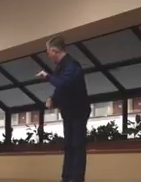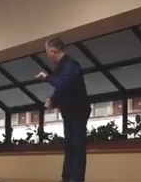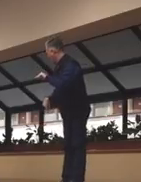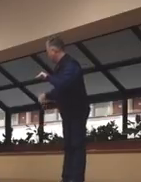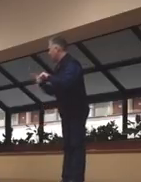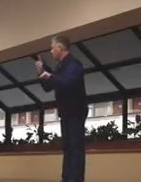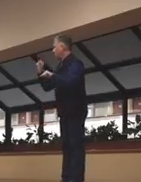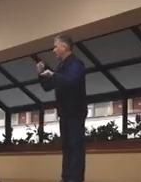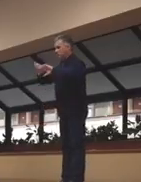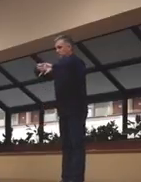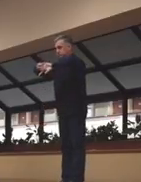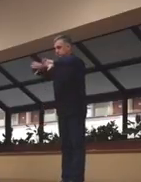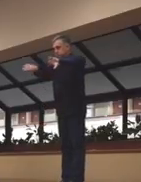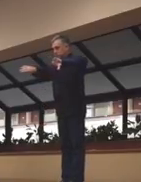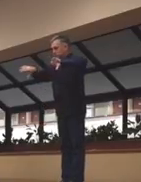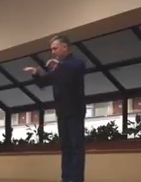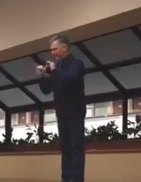problem.